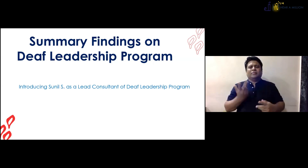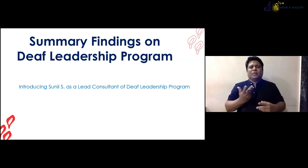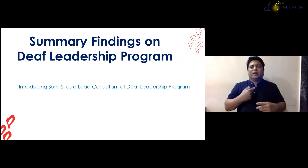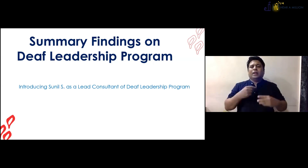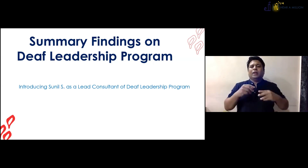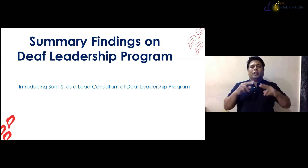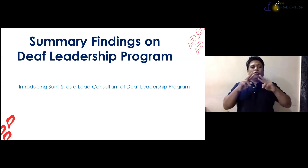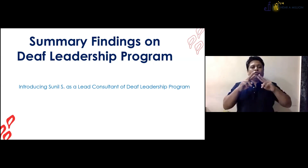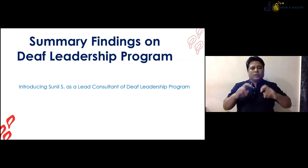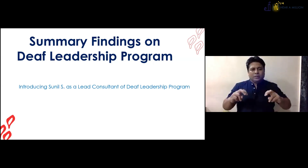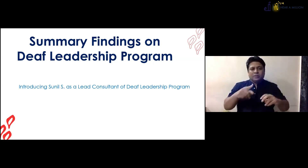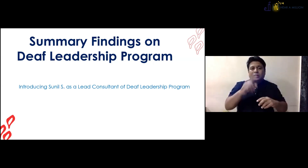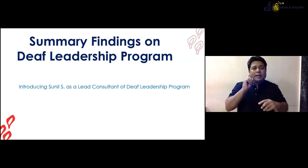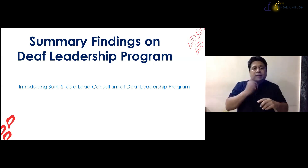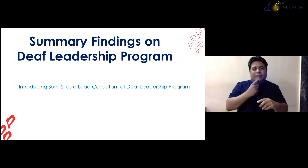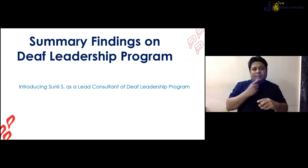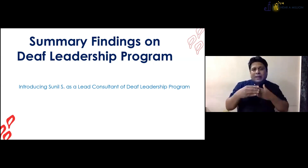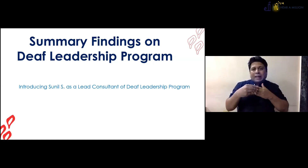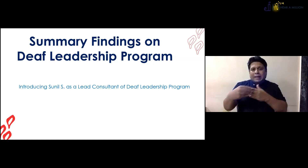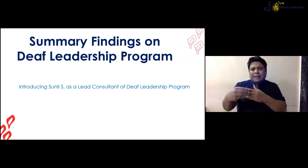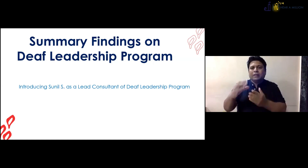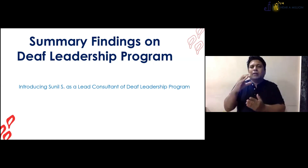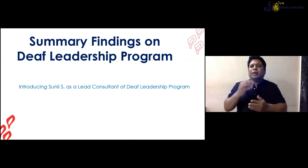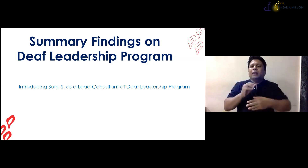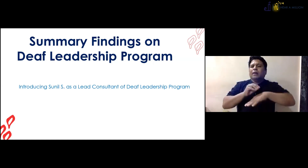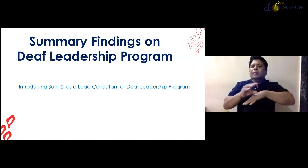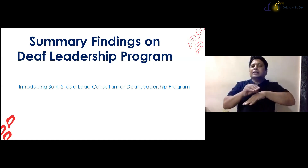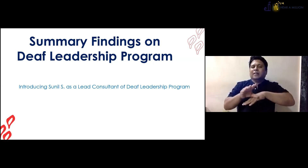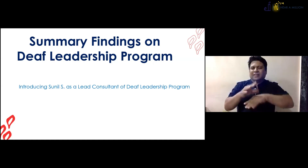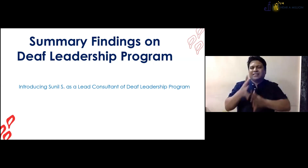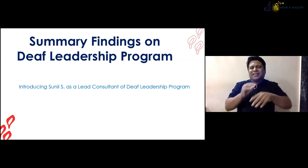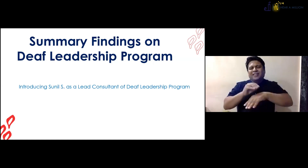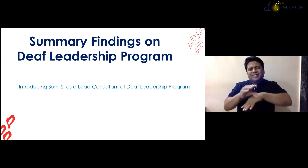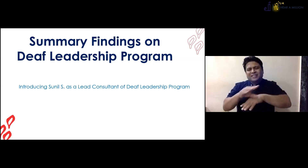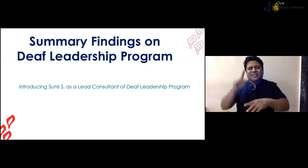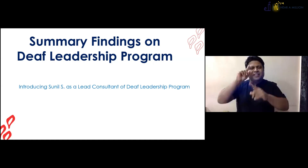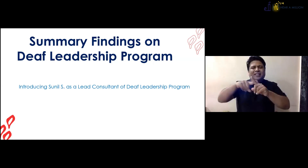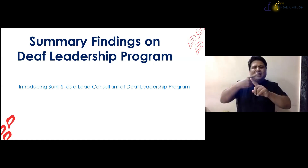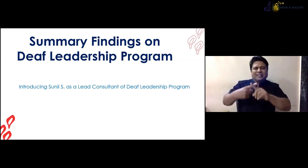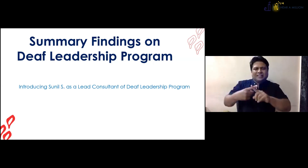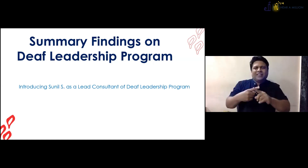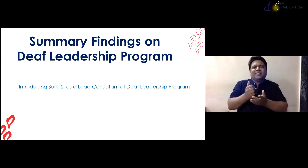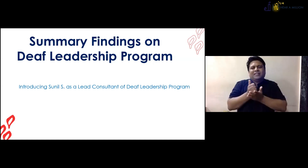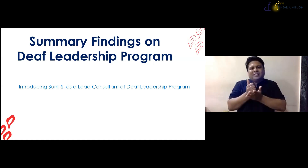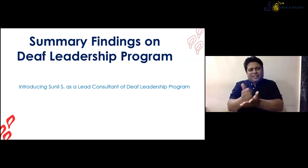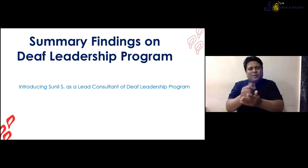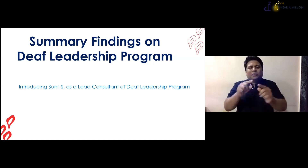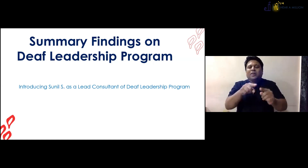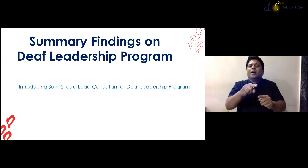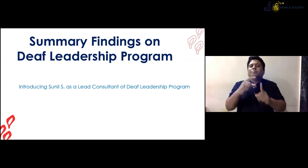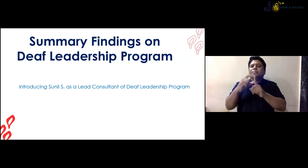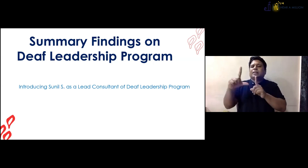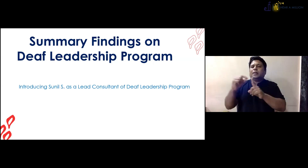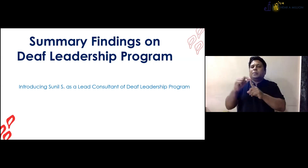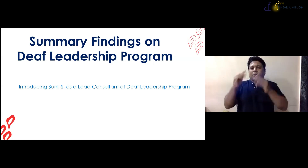yeah, so my research, my role here is that the deaf lead, it's a lead consultant for deaf leadership